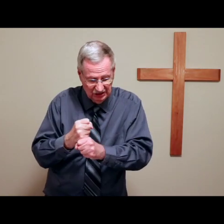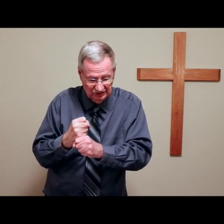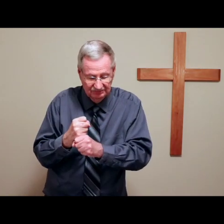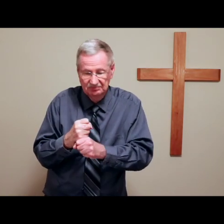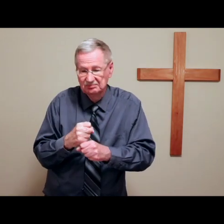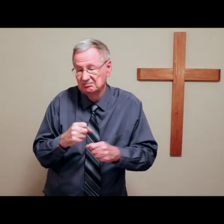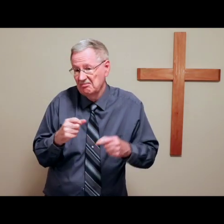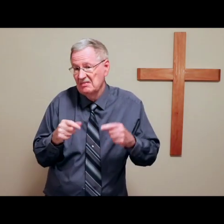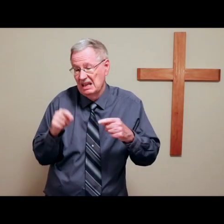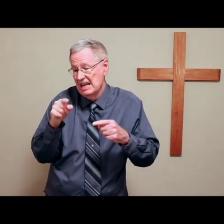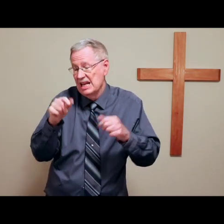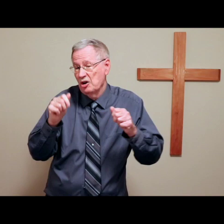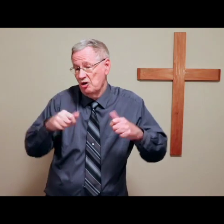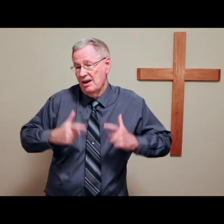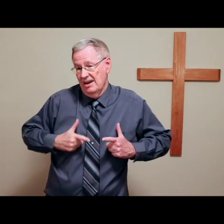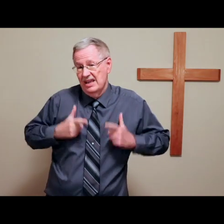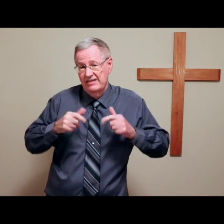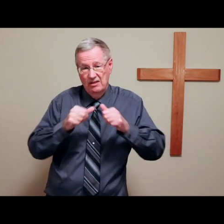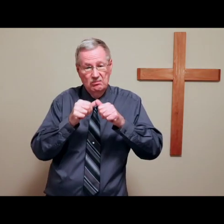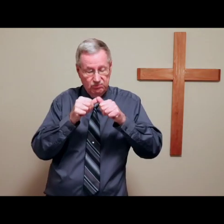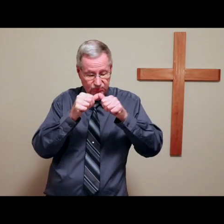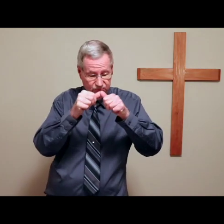He was ill for 2 years,